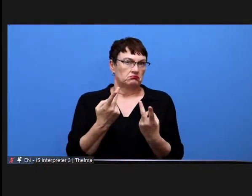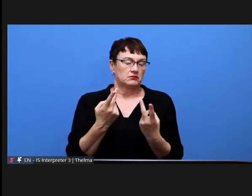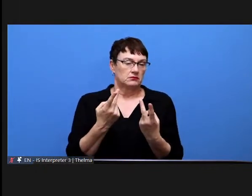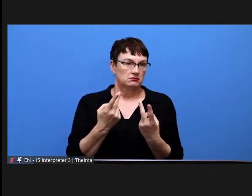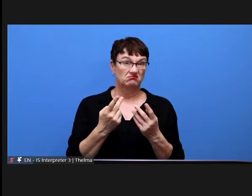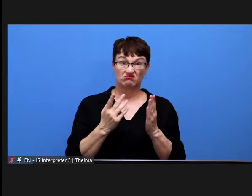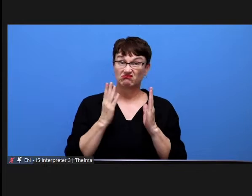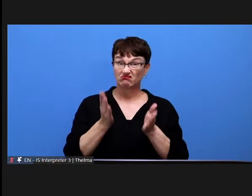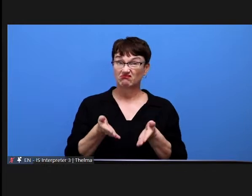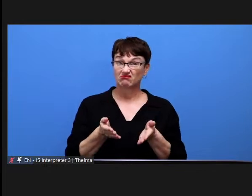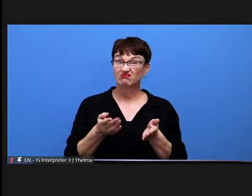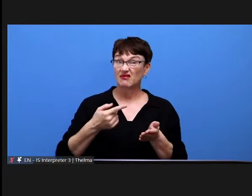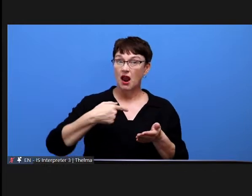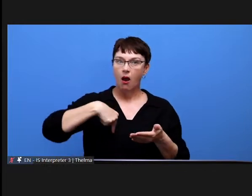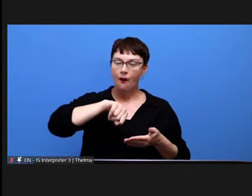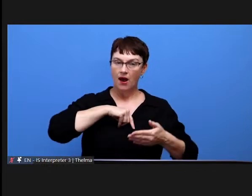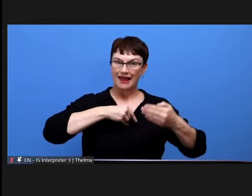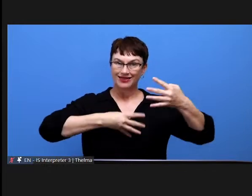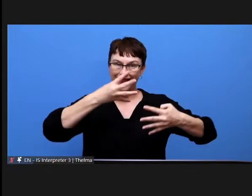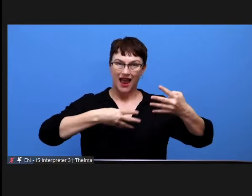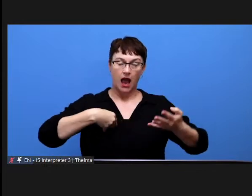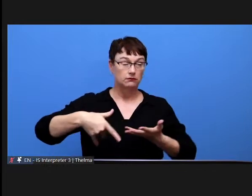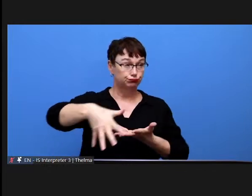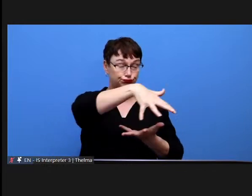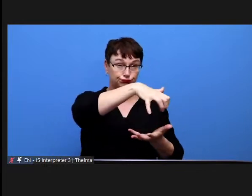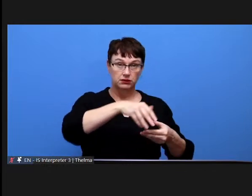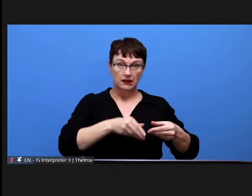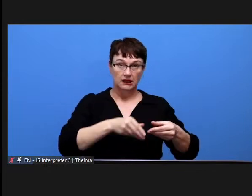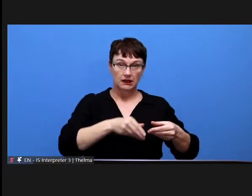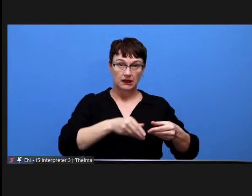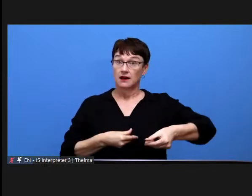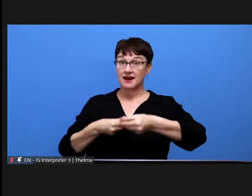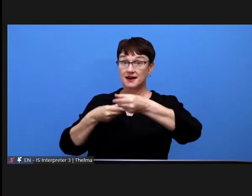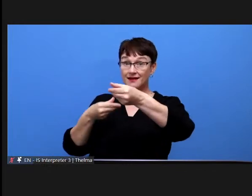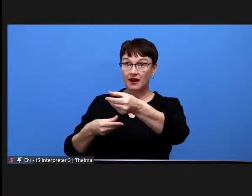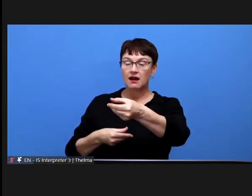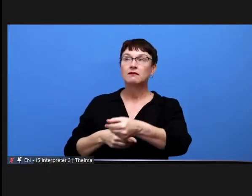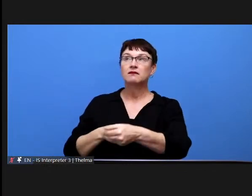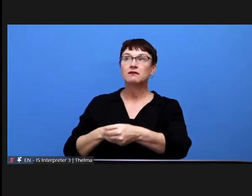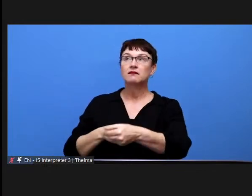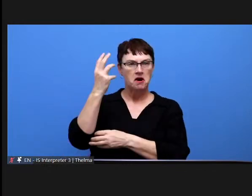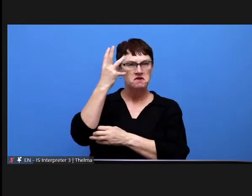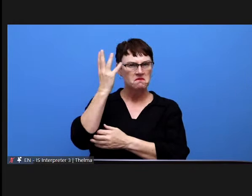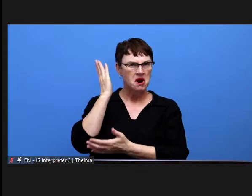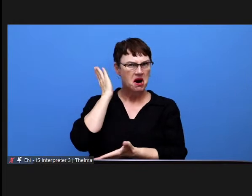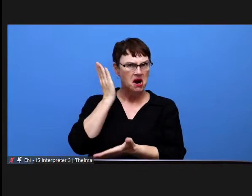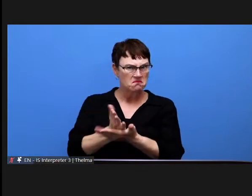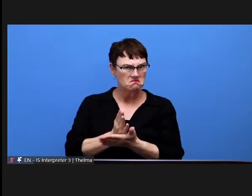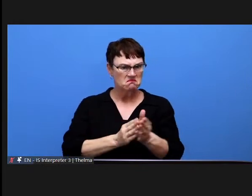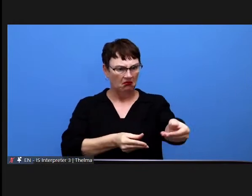resource allocation. For example, I'll give an example of Kenya. We see a lot of